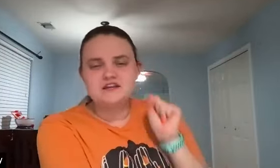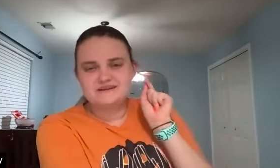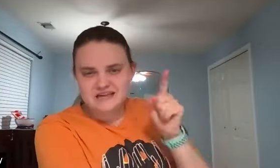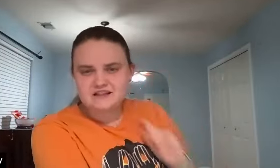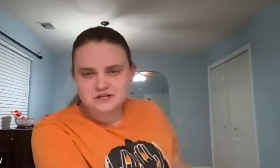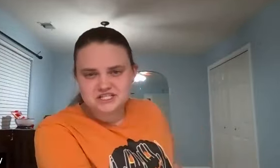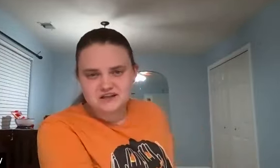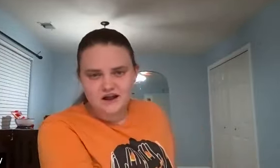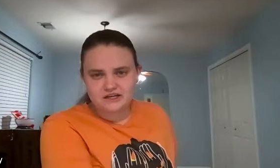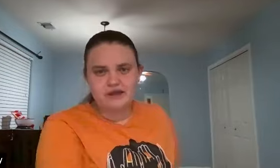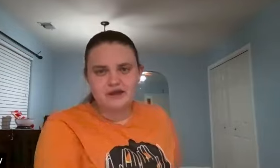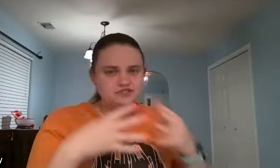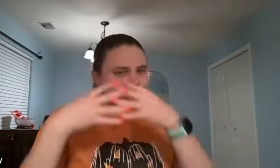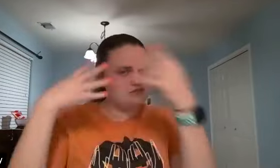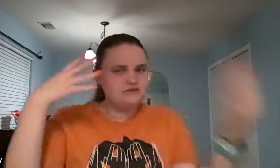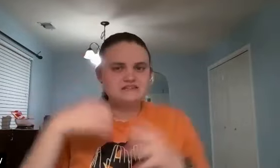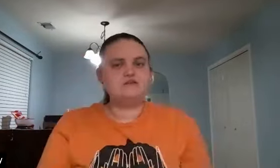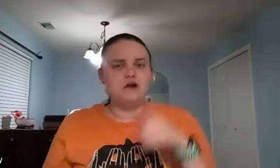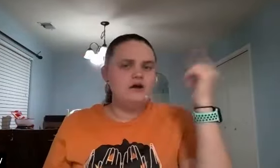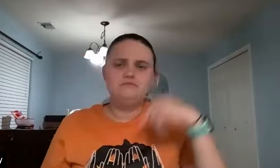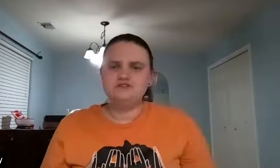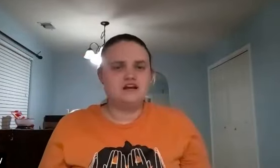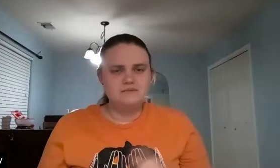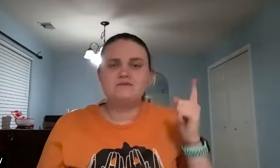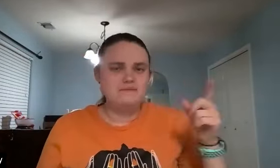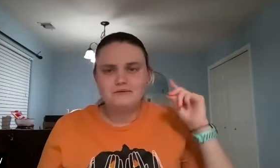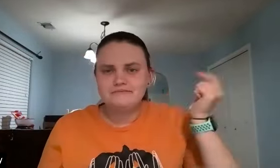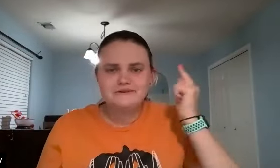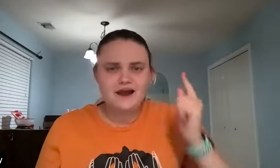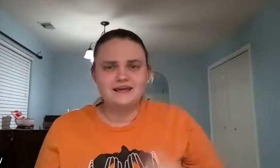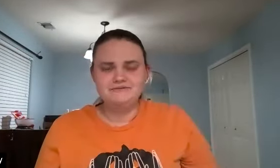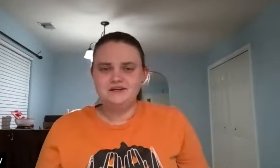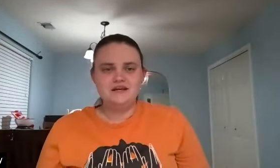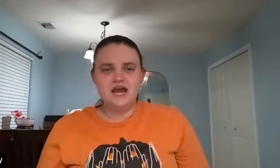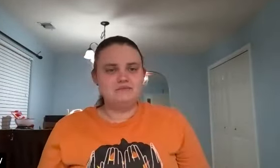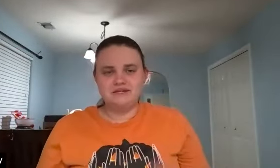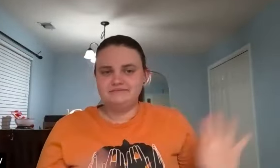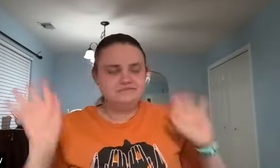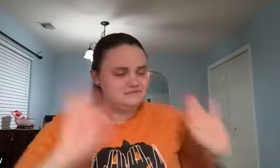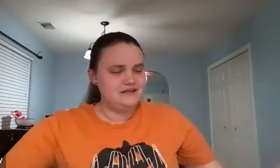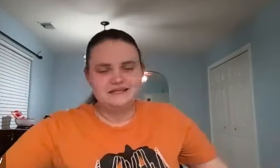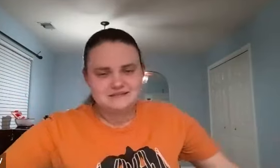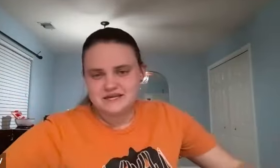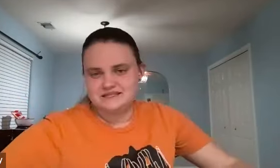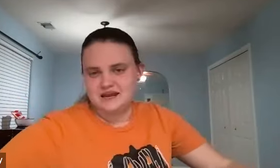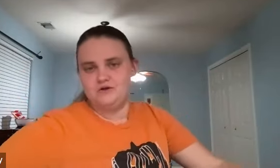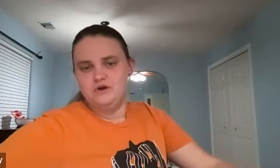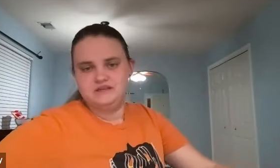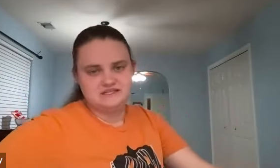know exactly what she's talking about. She'll do this, and they'll go, oh, you're talking about a rainbow. Got it. I mean, it's amazing how easily